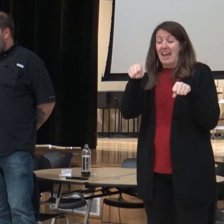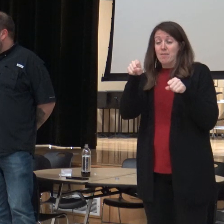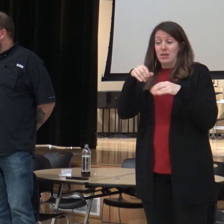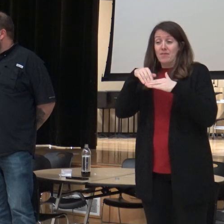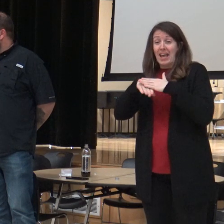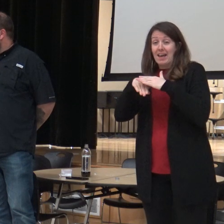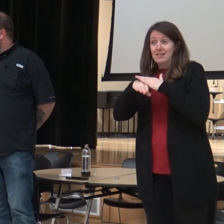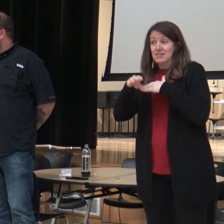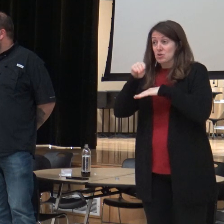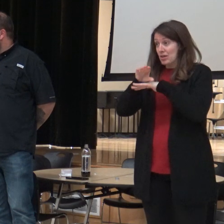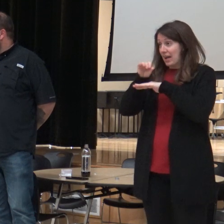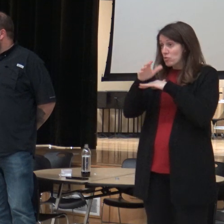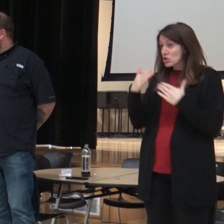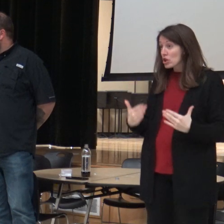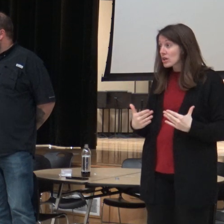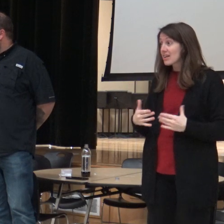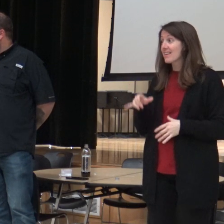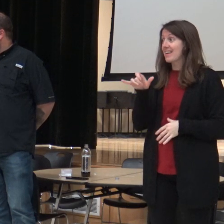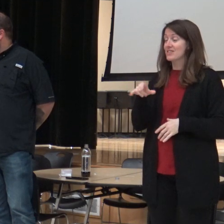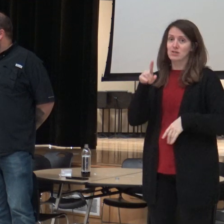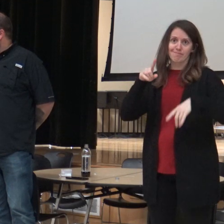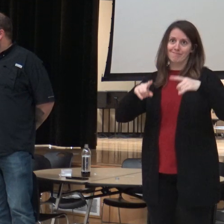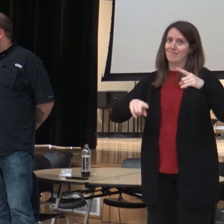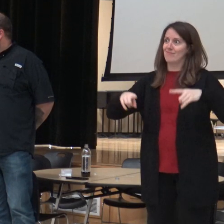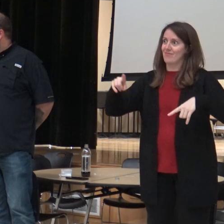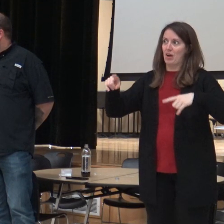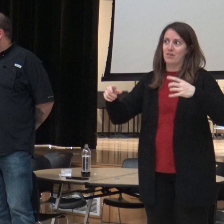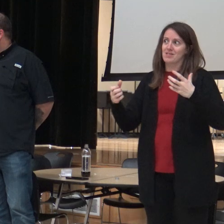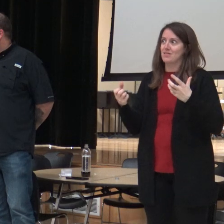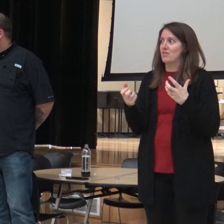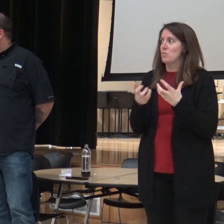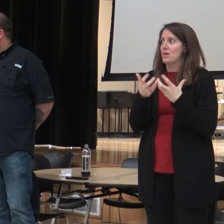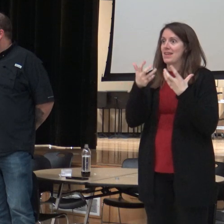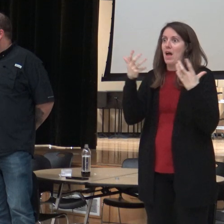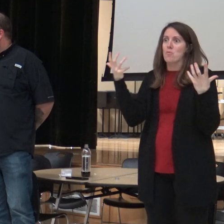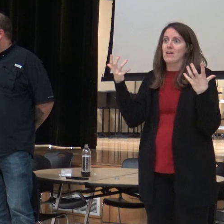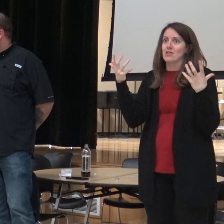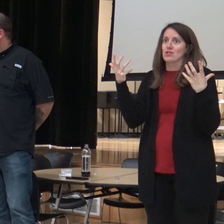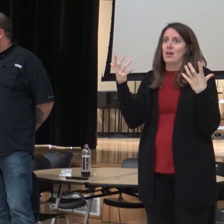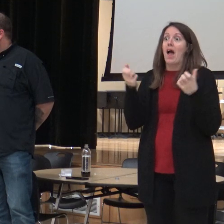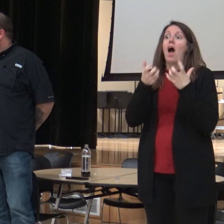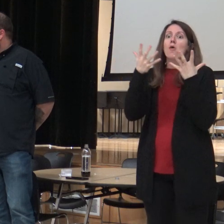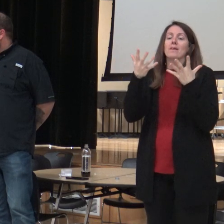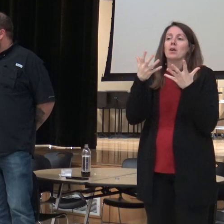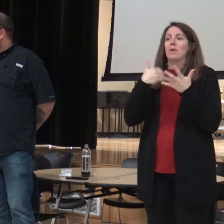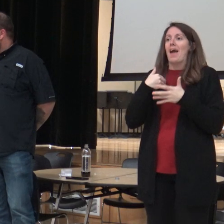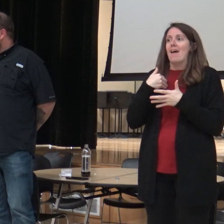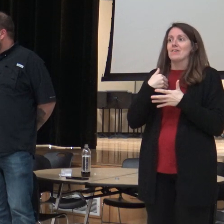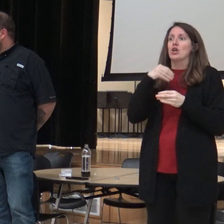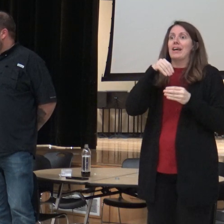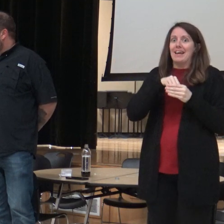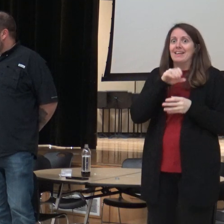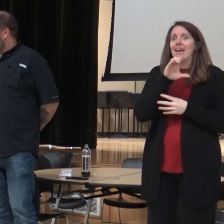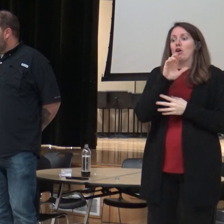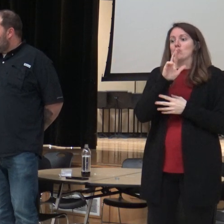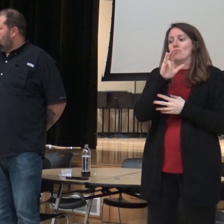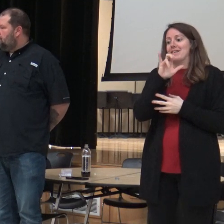counselor, that just really varies with how much we're working in crisis mode. We have a really good system set